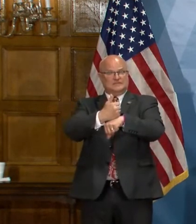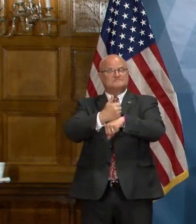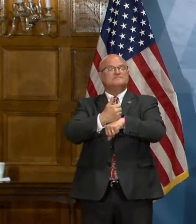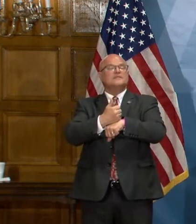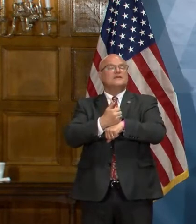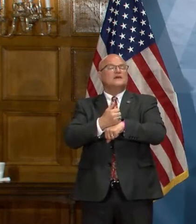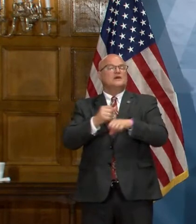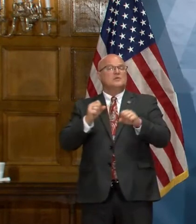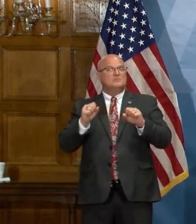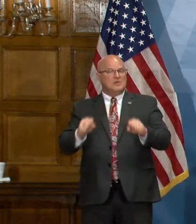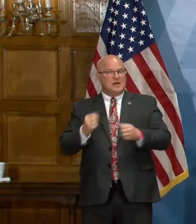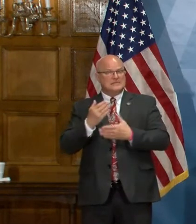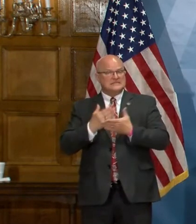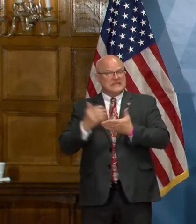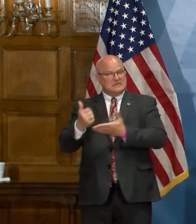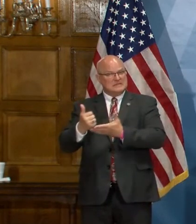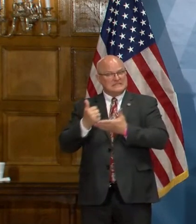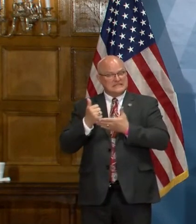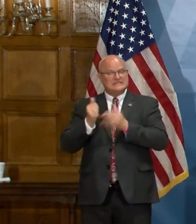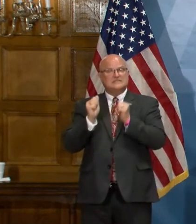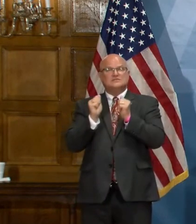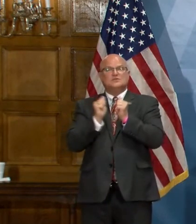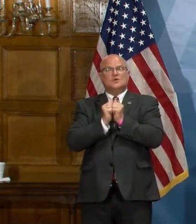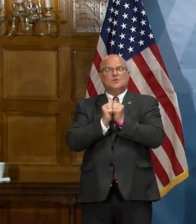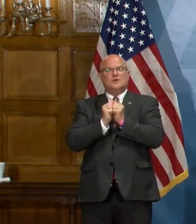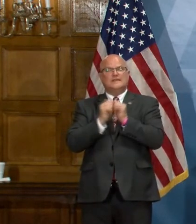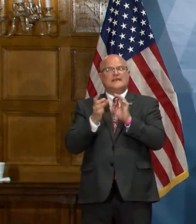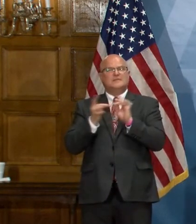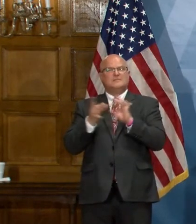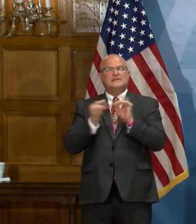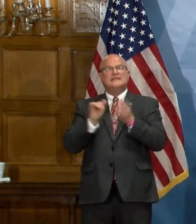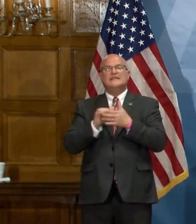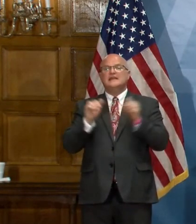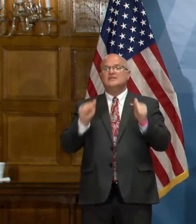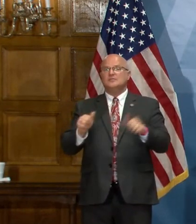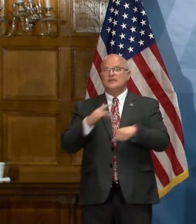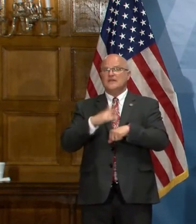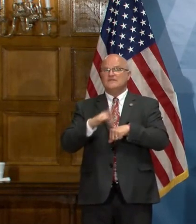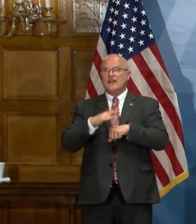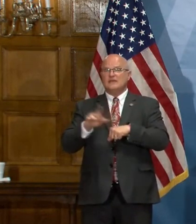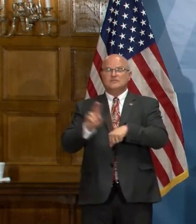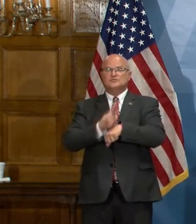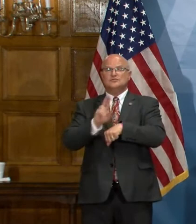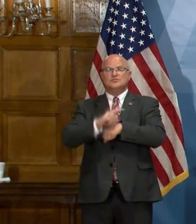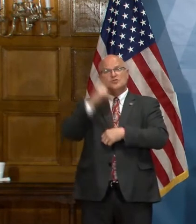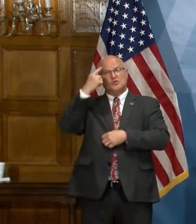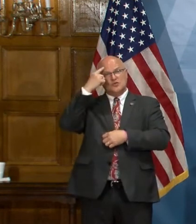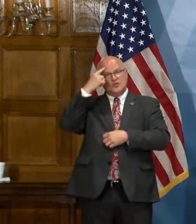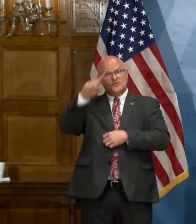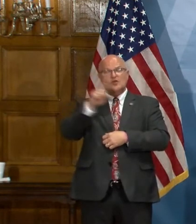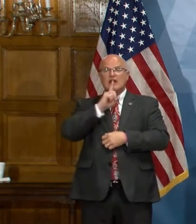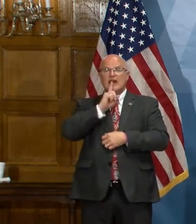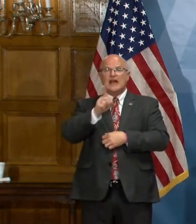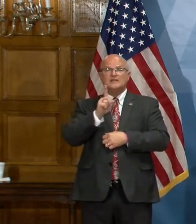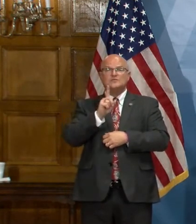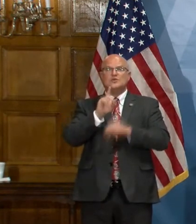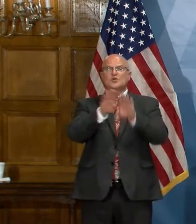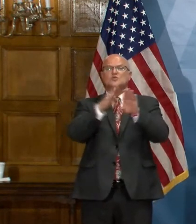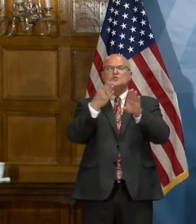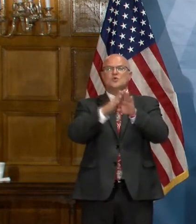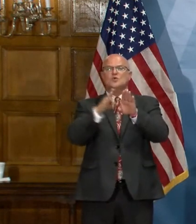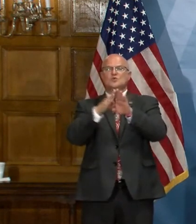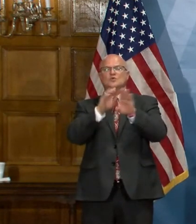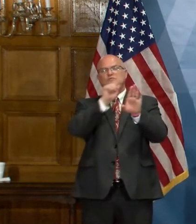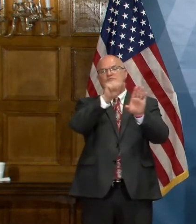some particular assistance in, they mentioned that it could be available to use for actually going door to